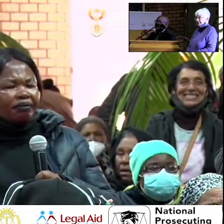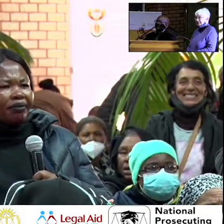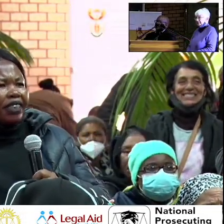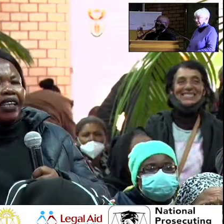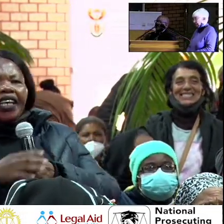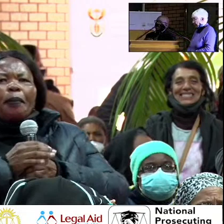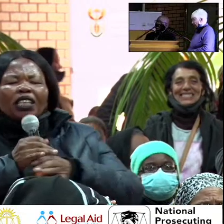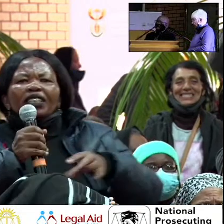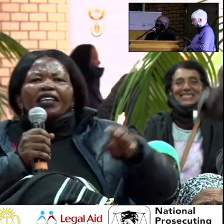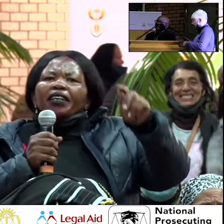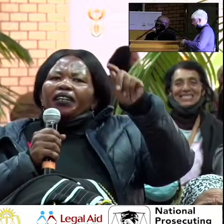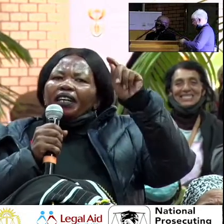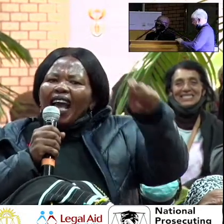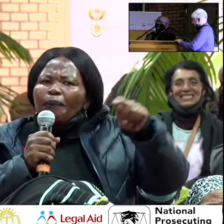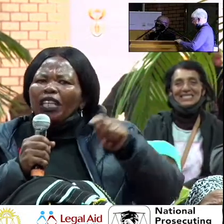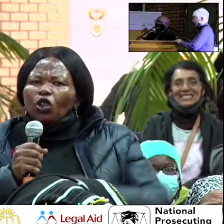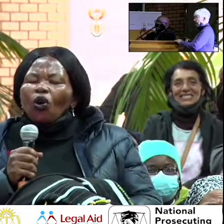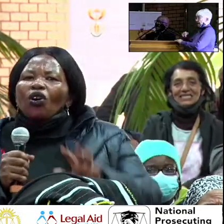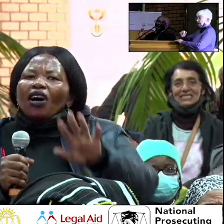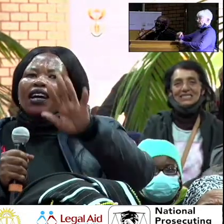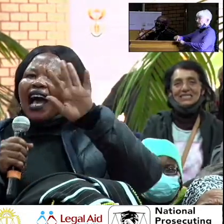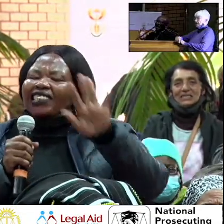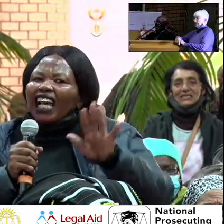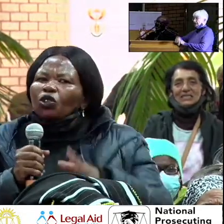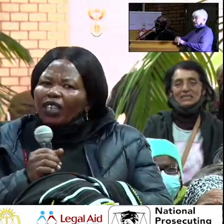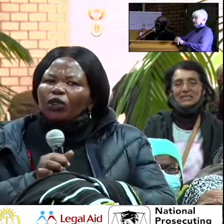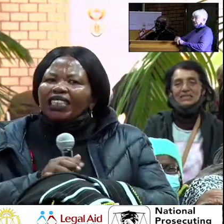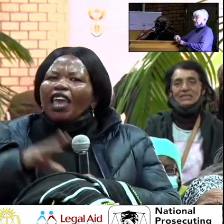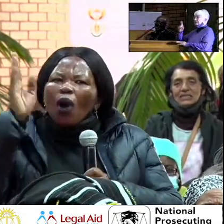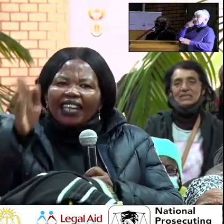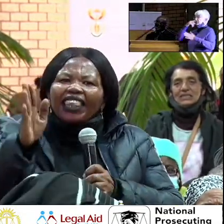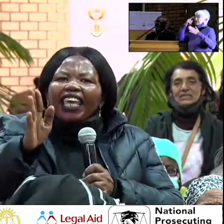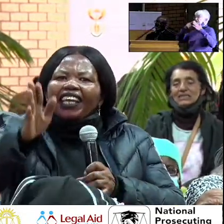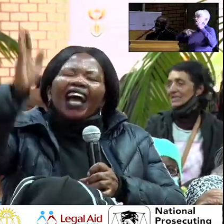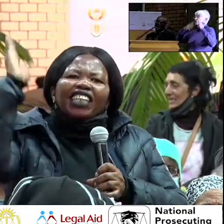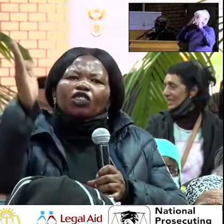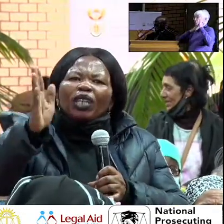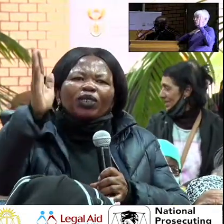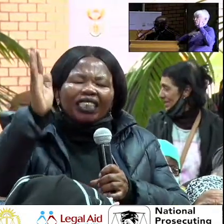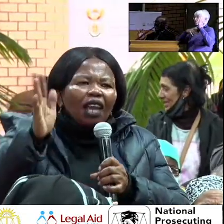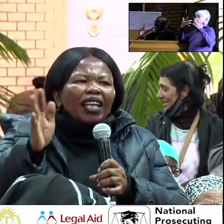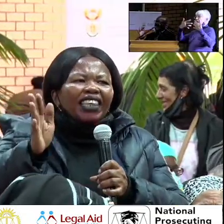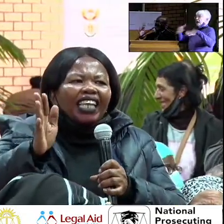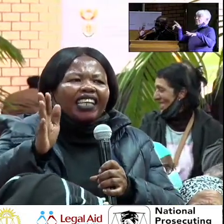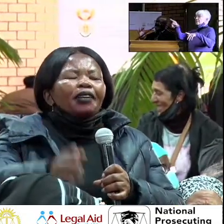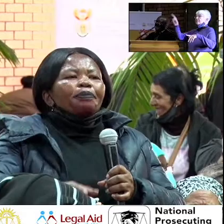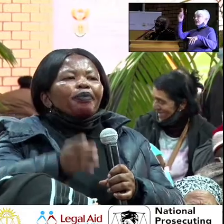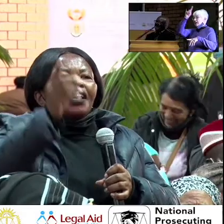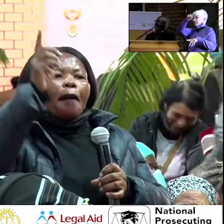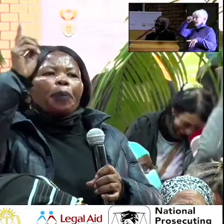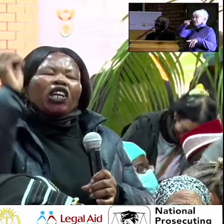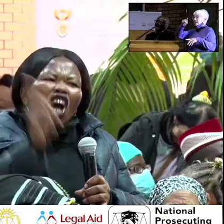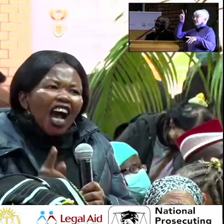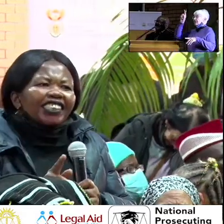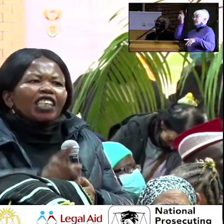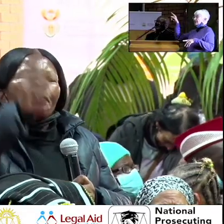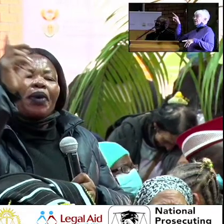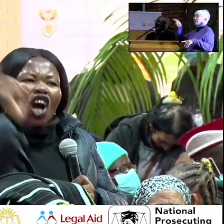Okay. All right, Sisi. Coming to, can you? I just want to say one thing. Yeah, but